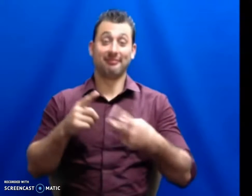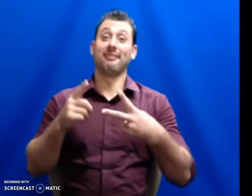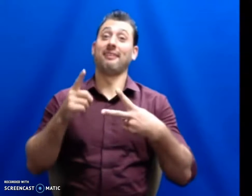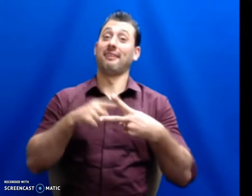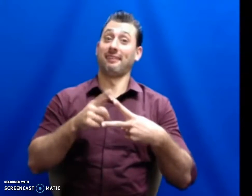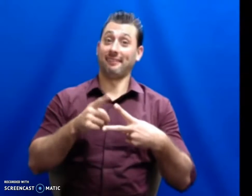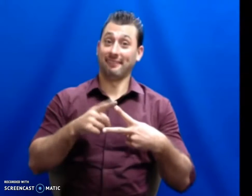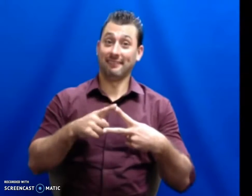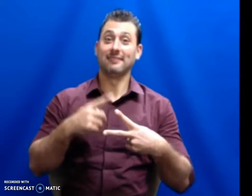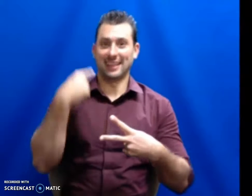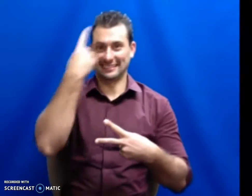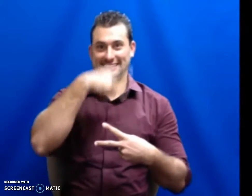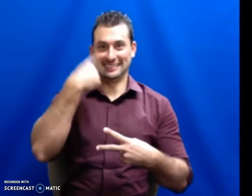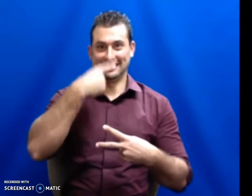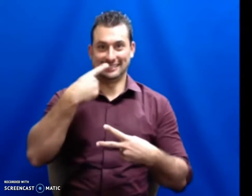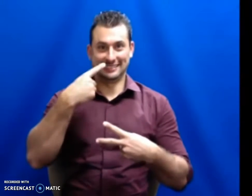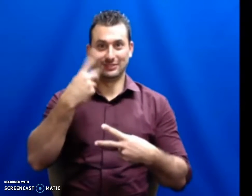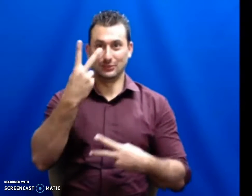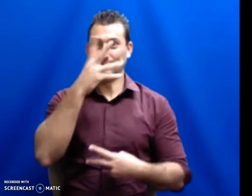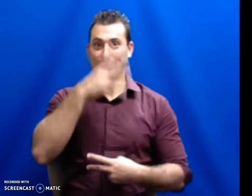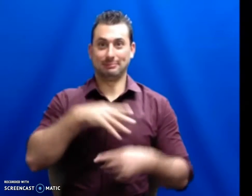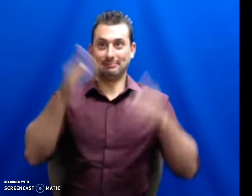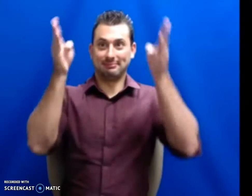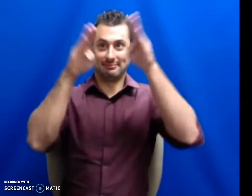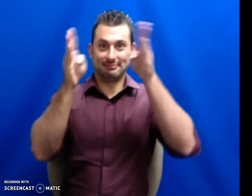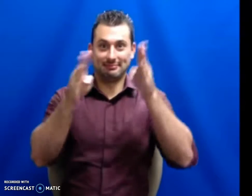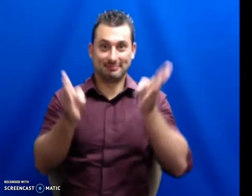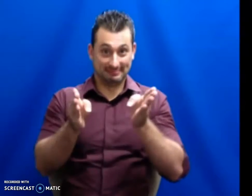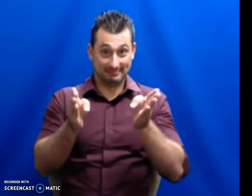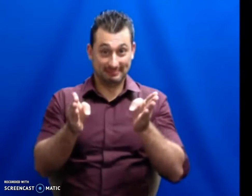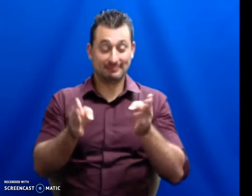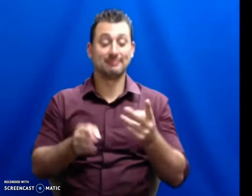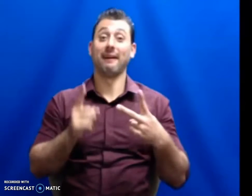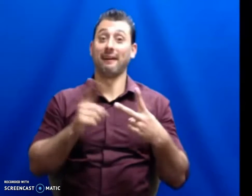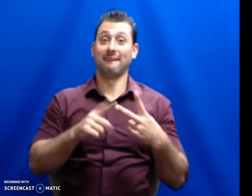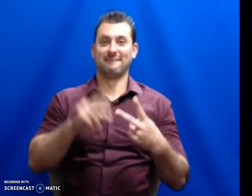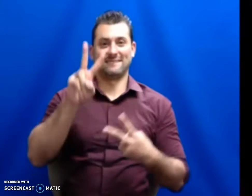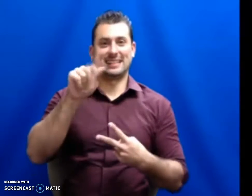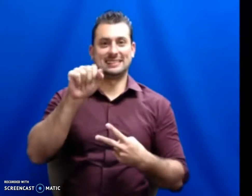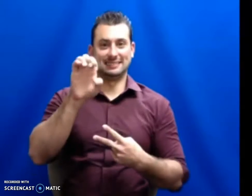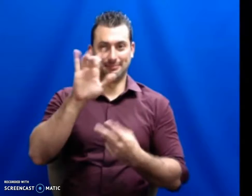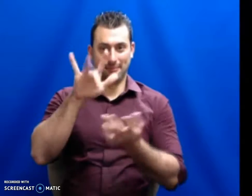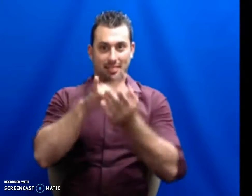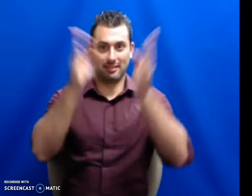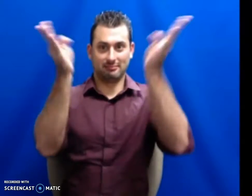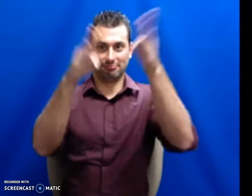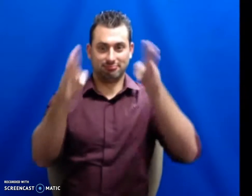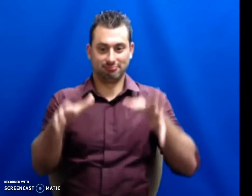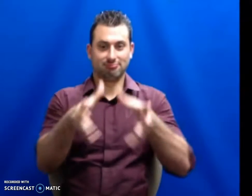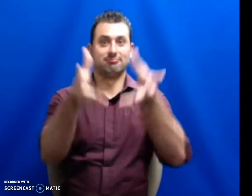on what your perspective is. The first is seeing two faces, and the second one is to see